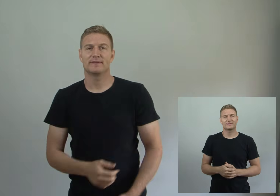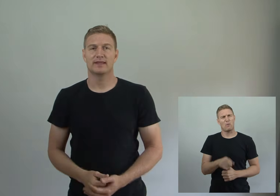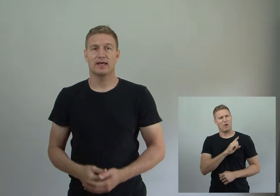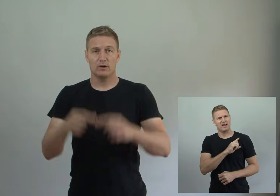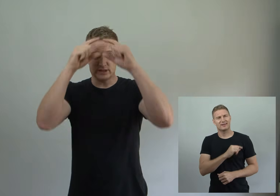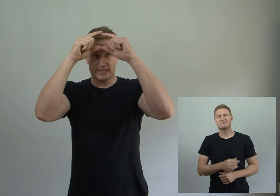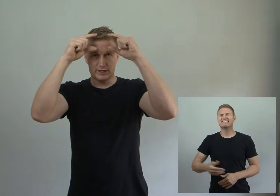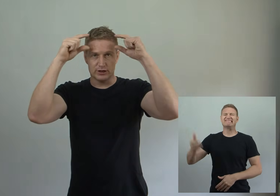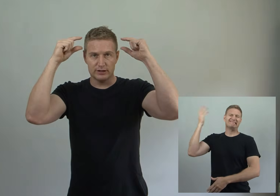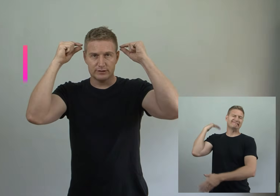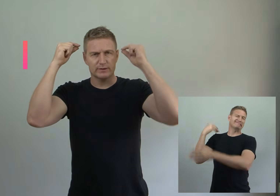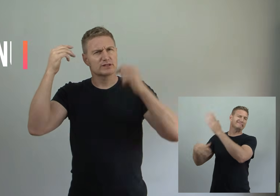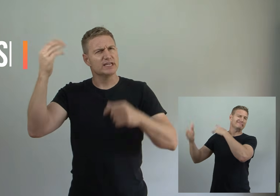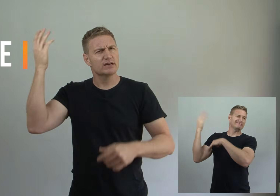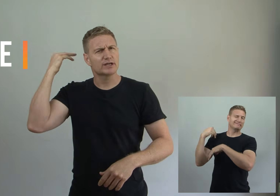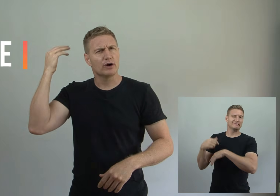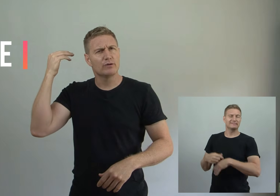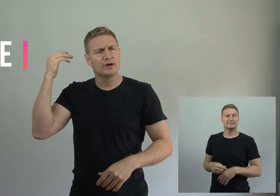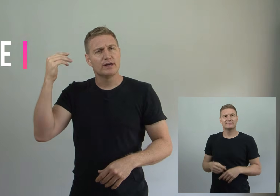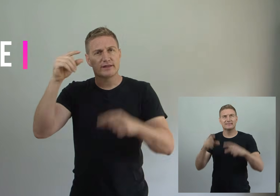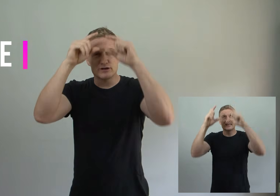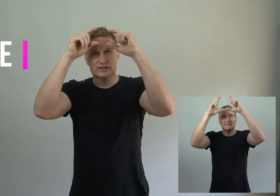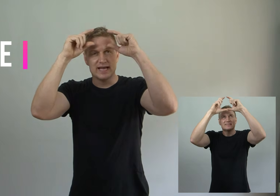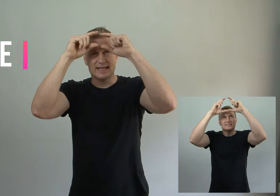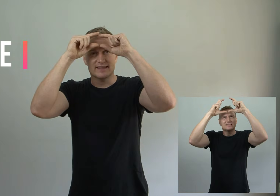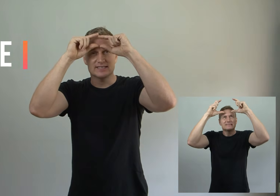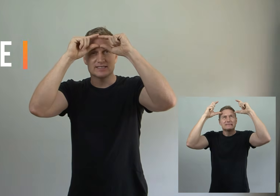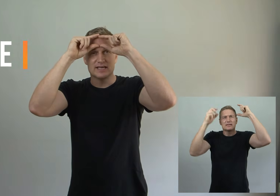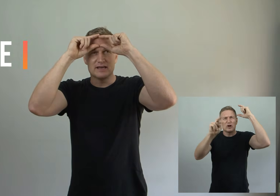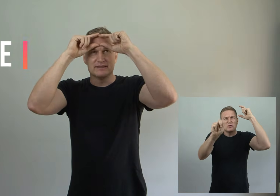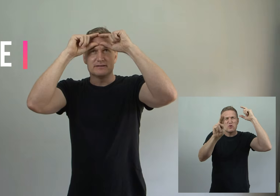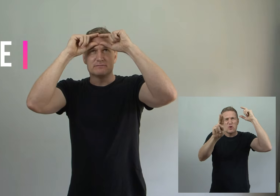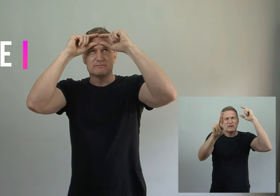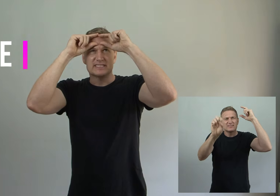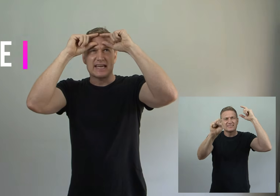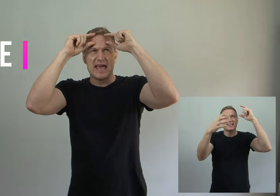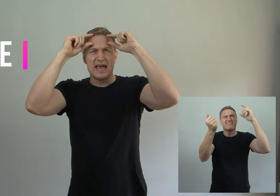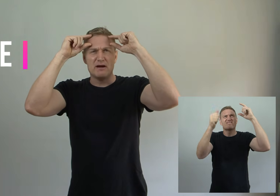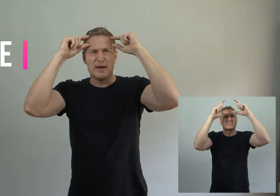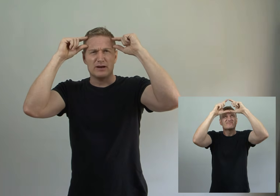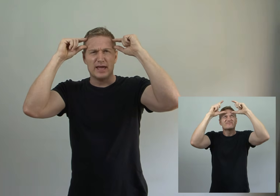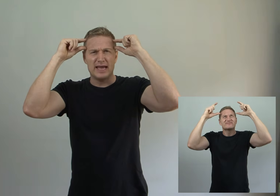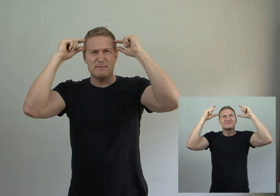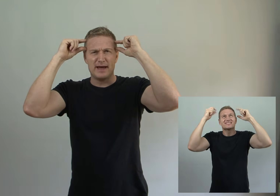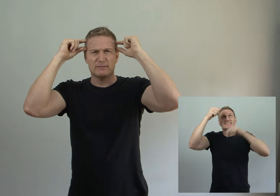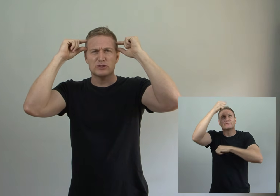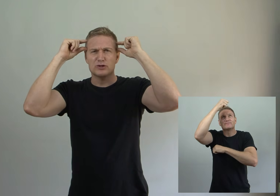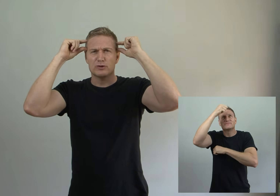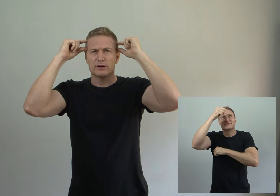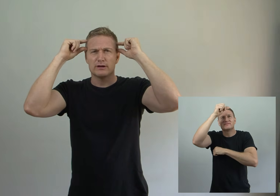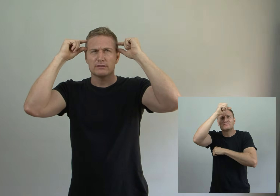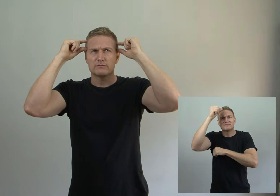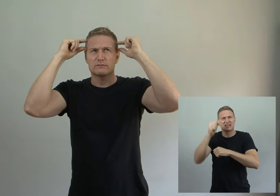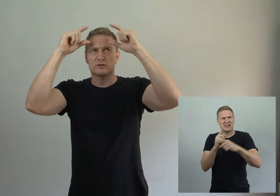We said nurse because years ago the nurse had these It's like a hairband or a headband, I'm not